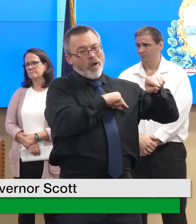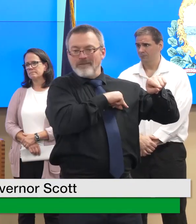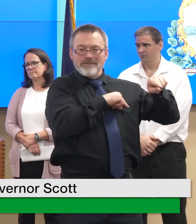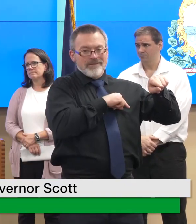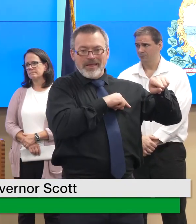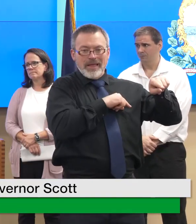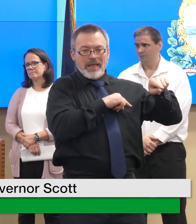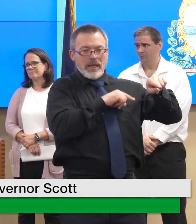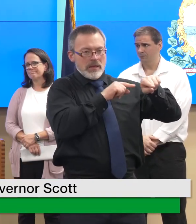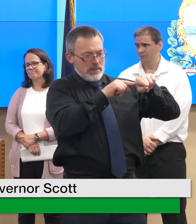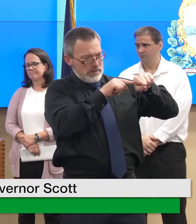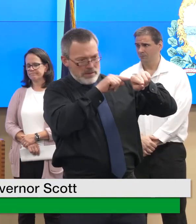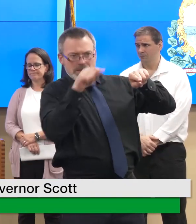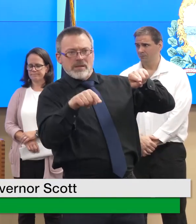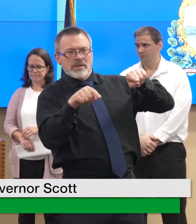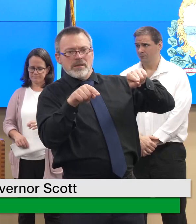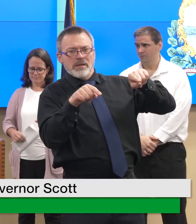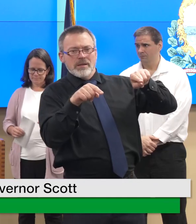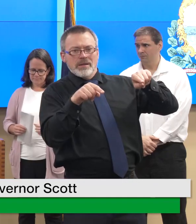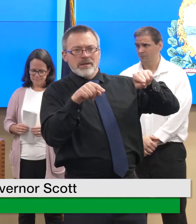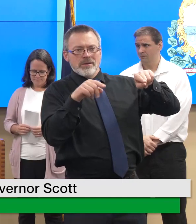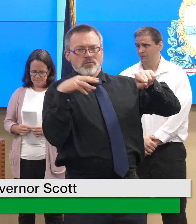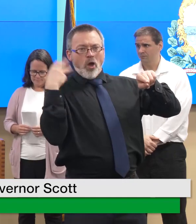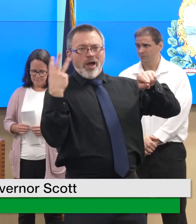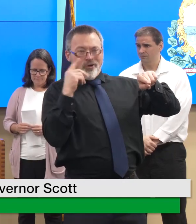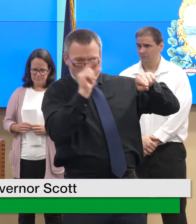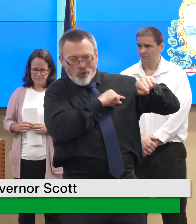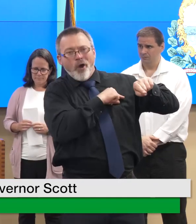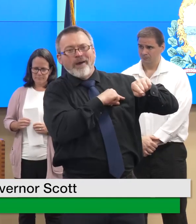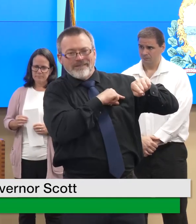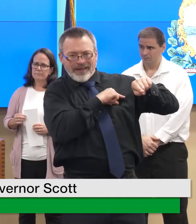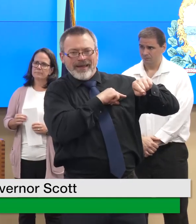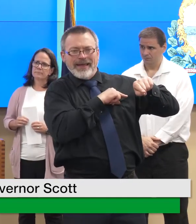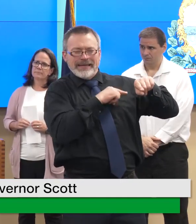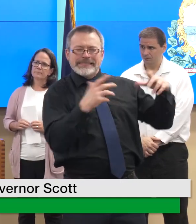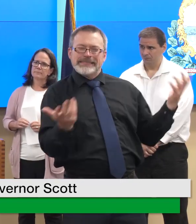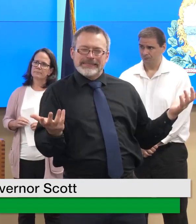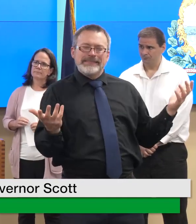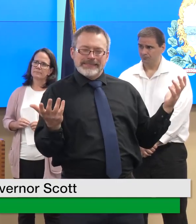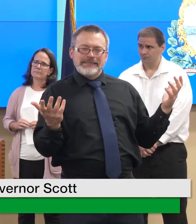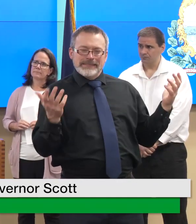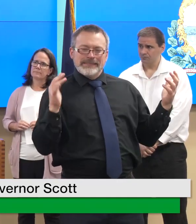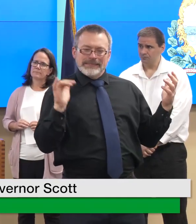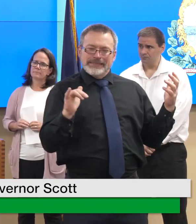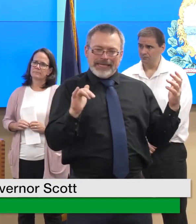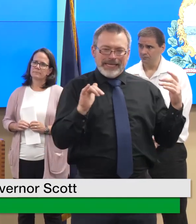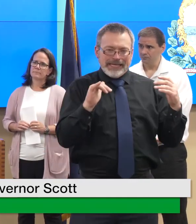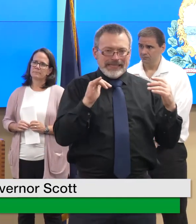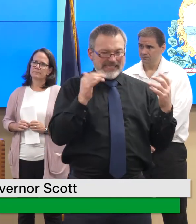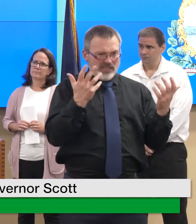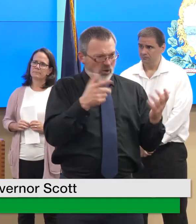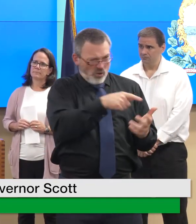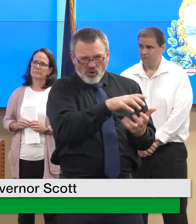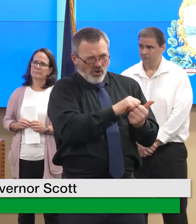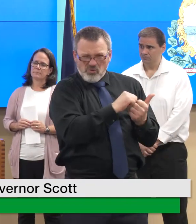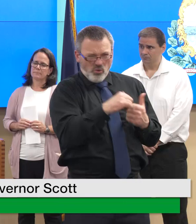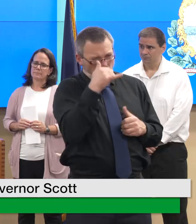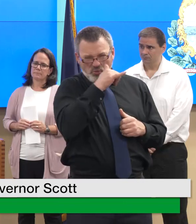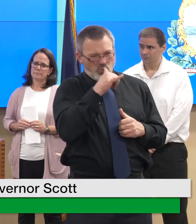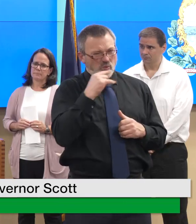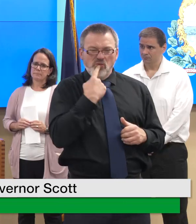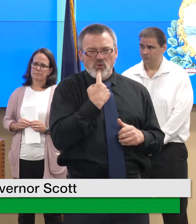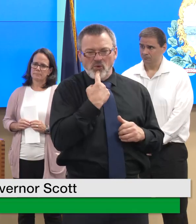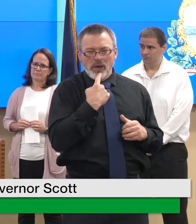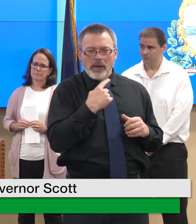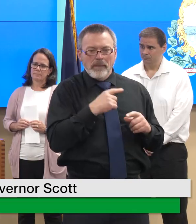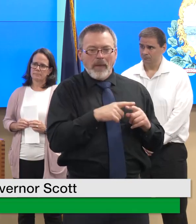right across the border, so to speak. But their damages were significant, and FEMA wasn't there